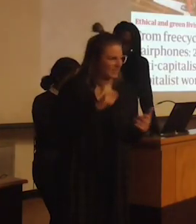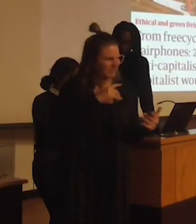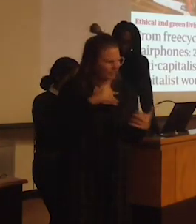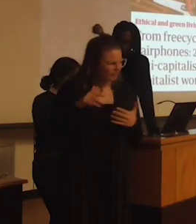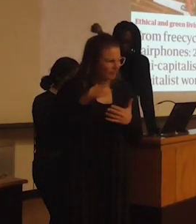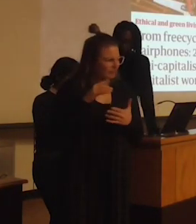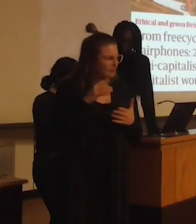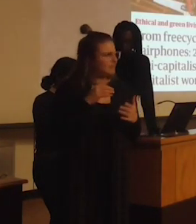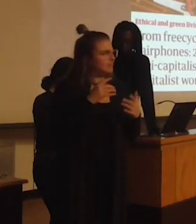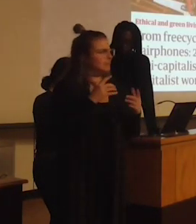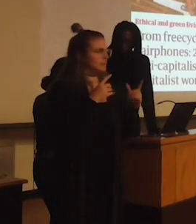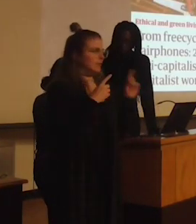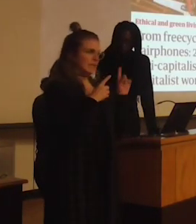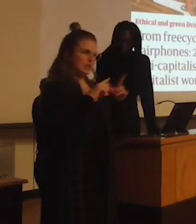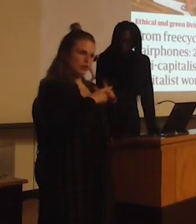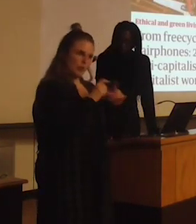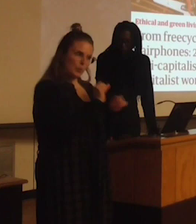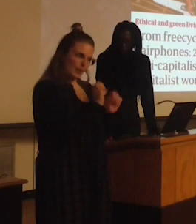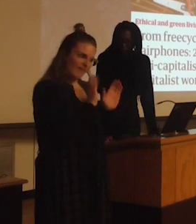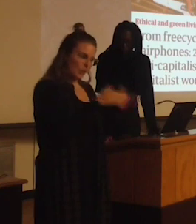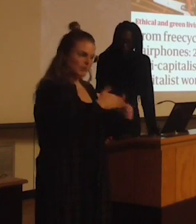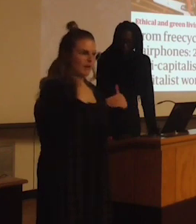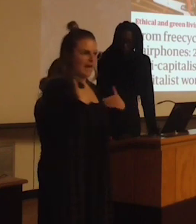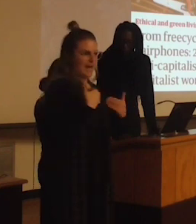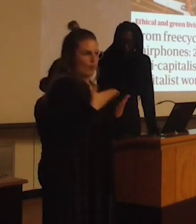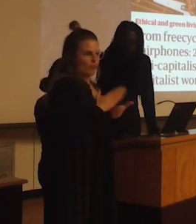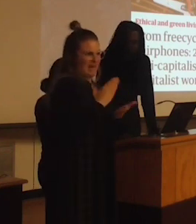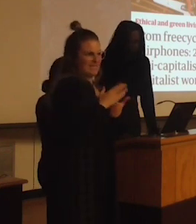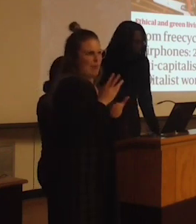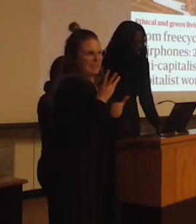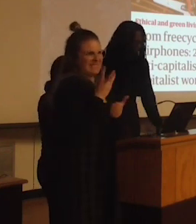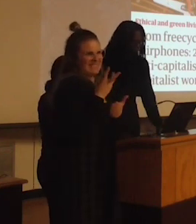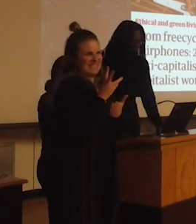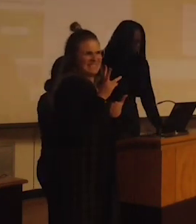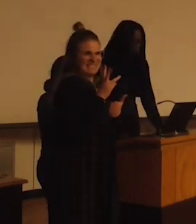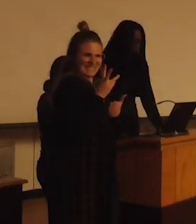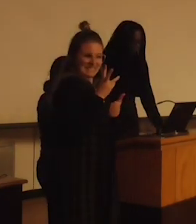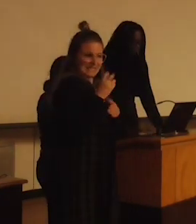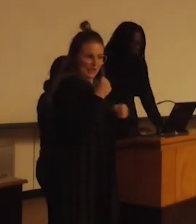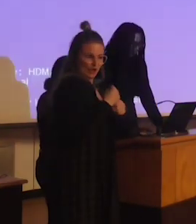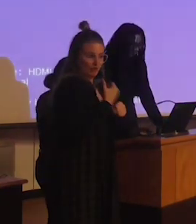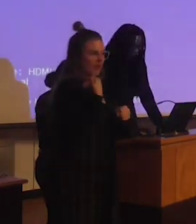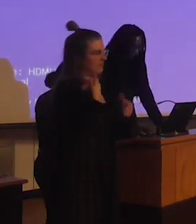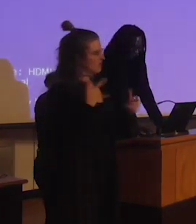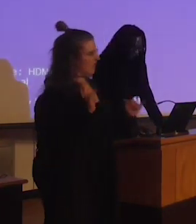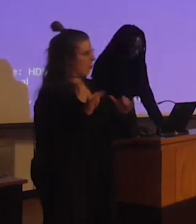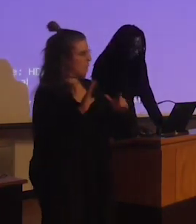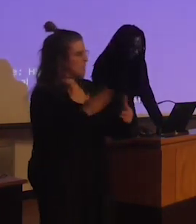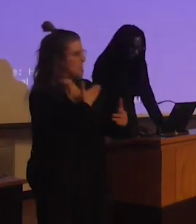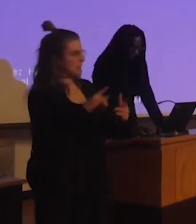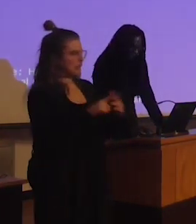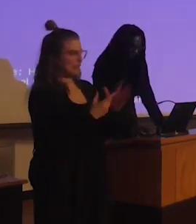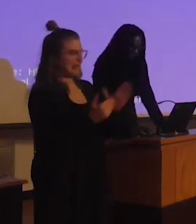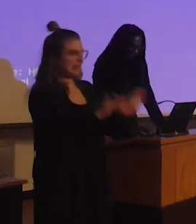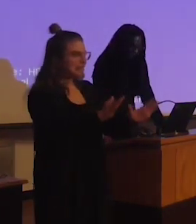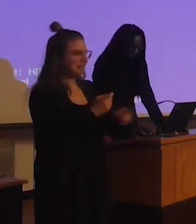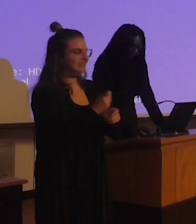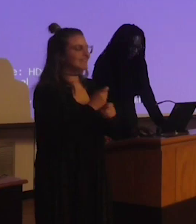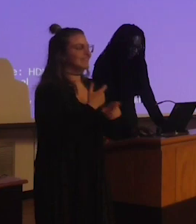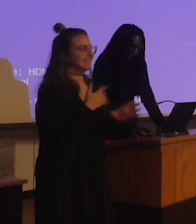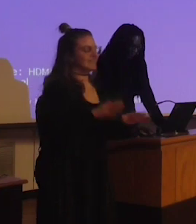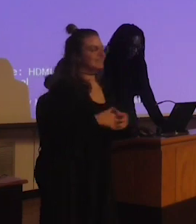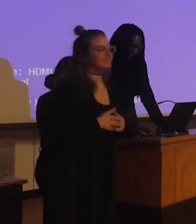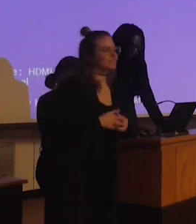started working more directly in animal rights about 6 years ago. He's on the advisory council for